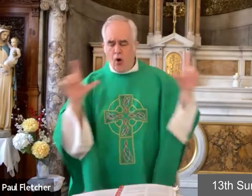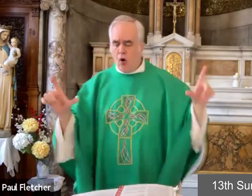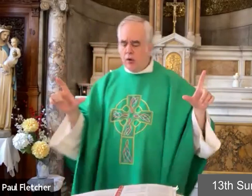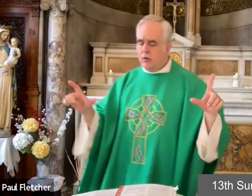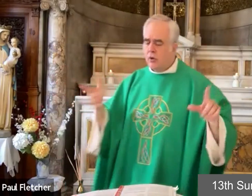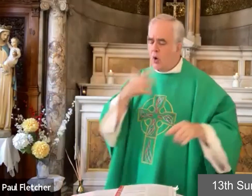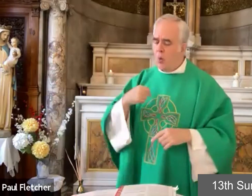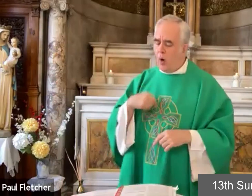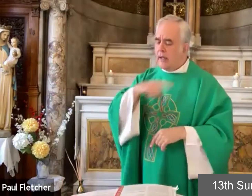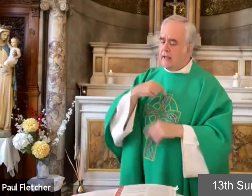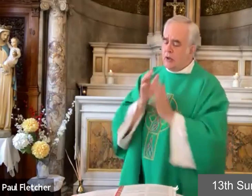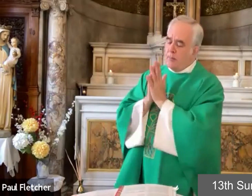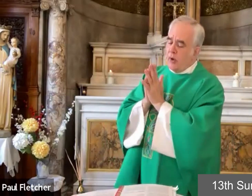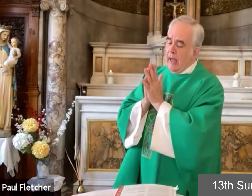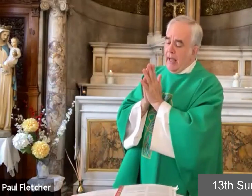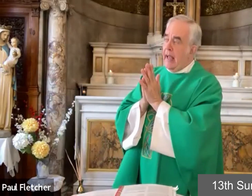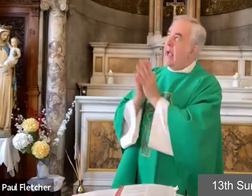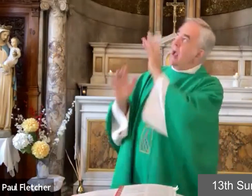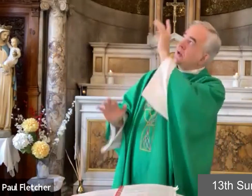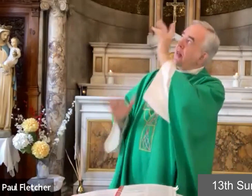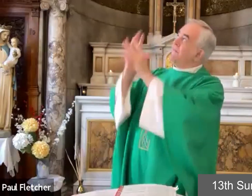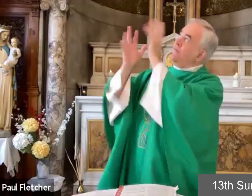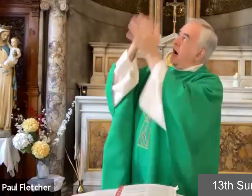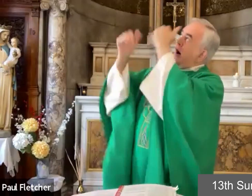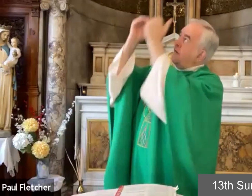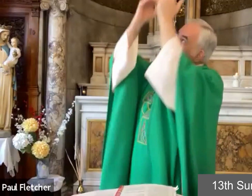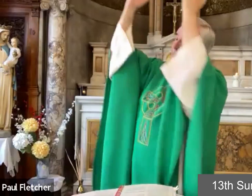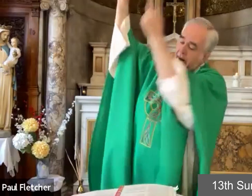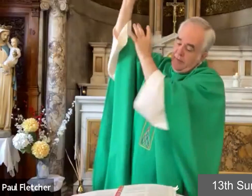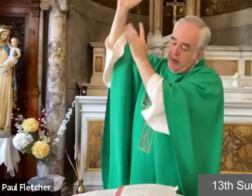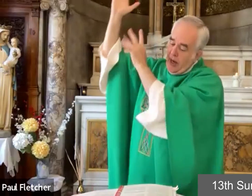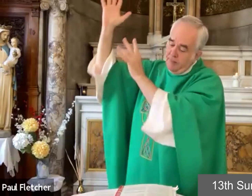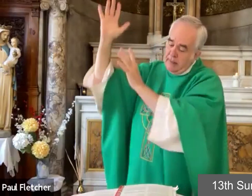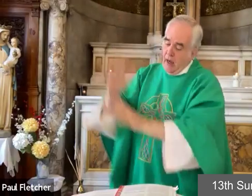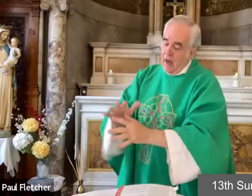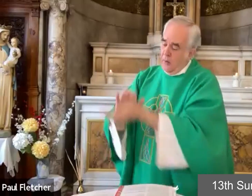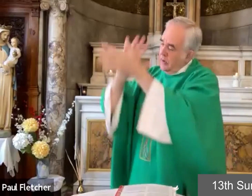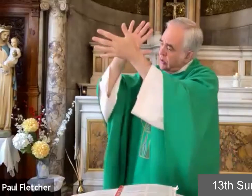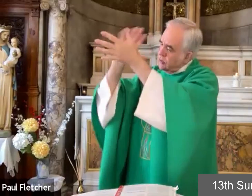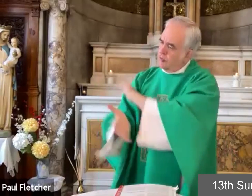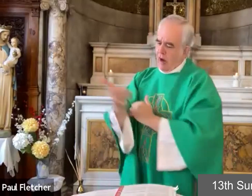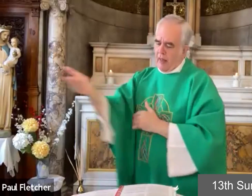Lord, want us to pray so that fire from heaven come down, strike